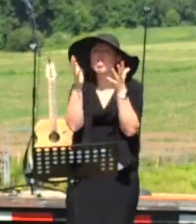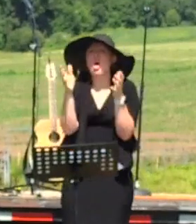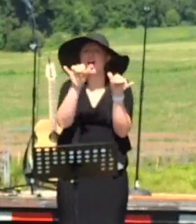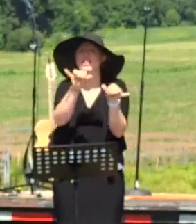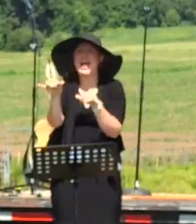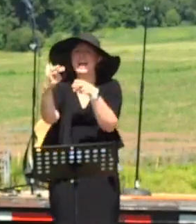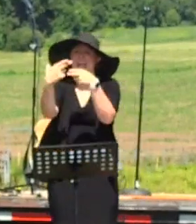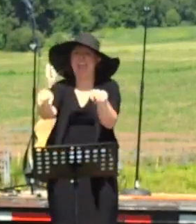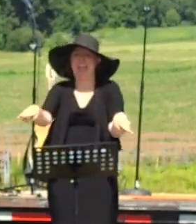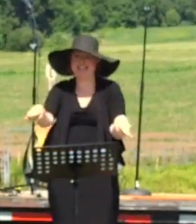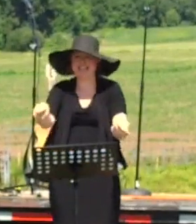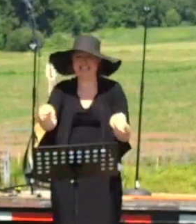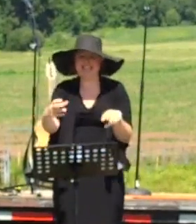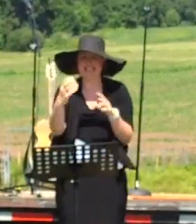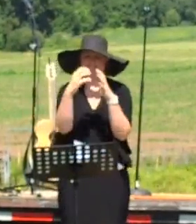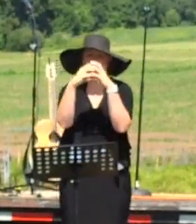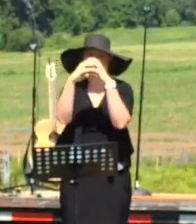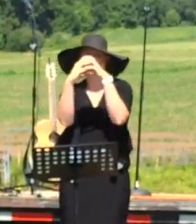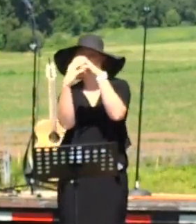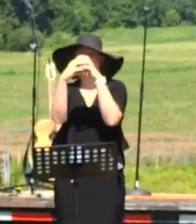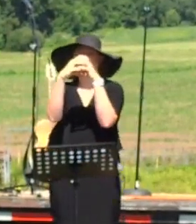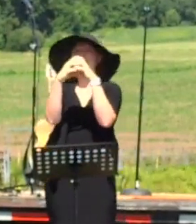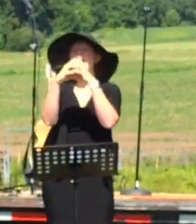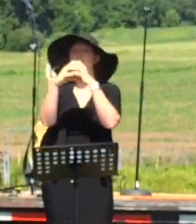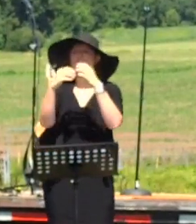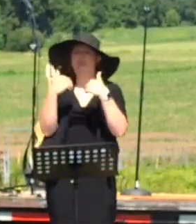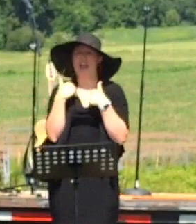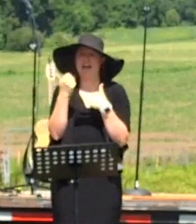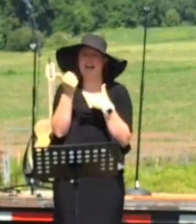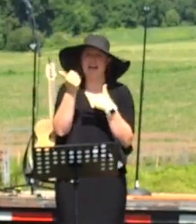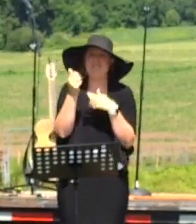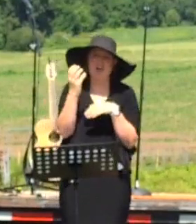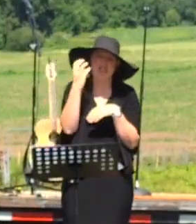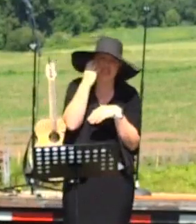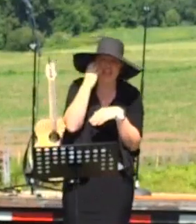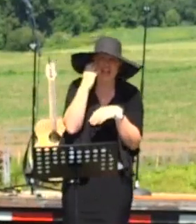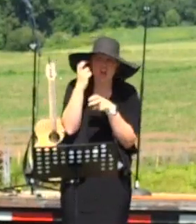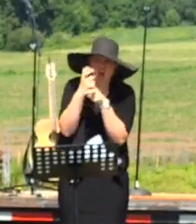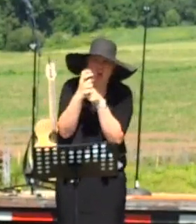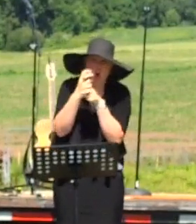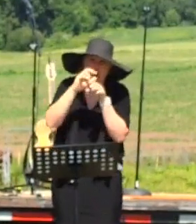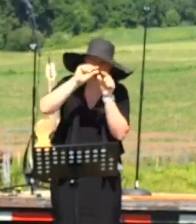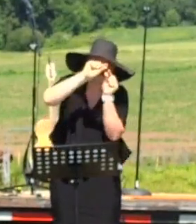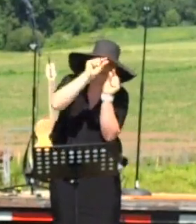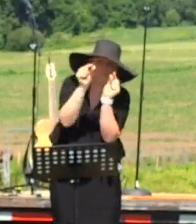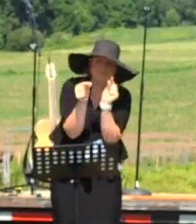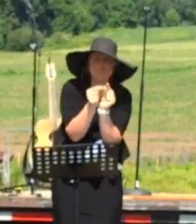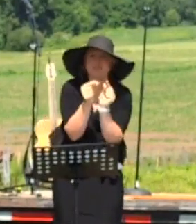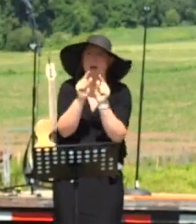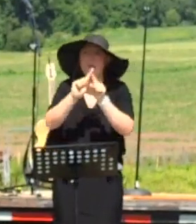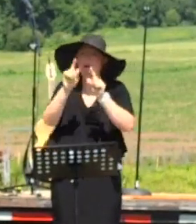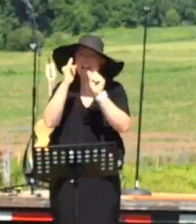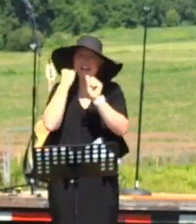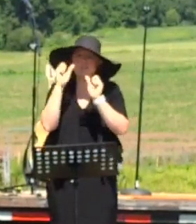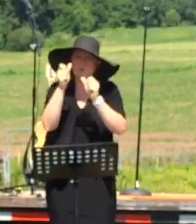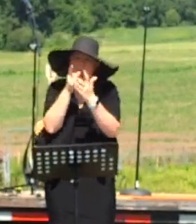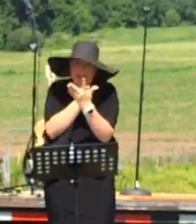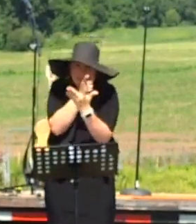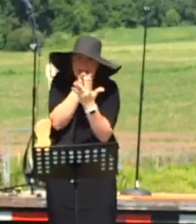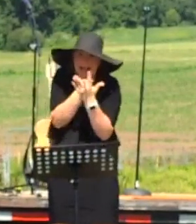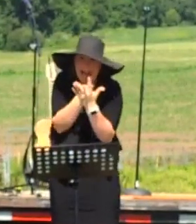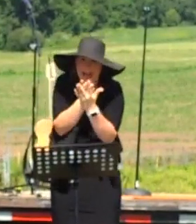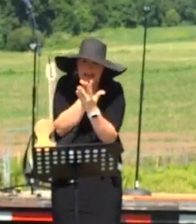okay? So they have this hard shell on the outside, but then if you can get onto the inside, they're pretty gooey